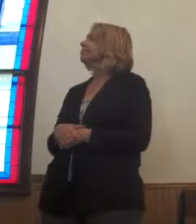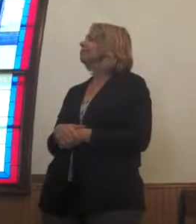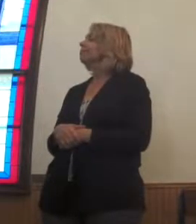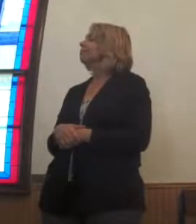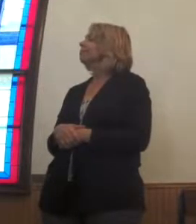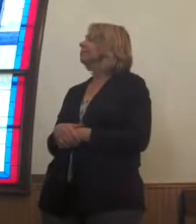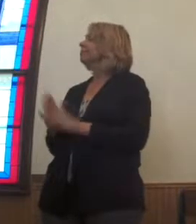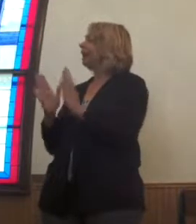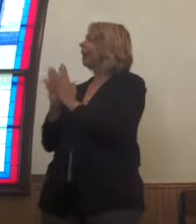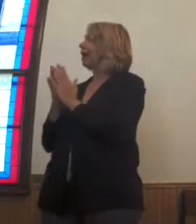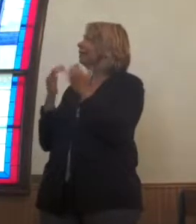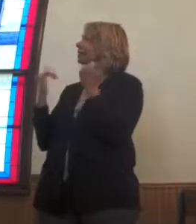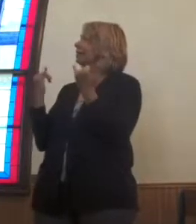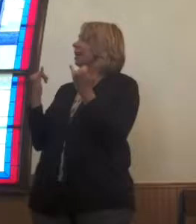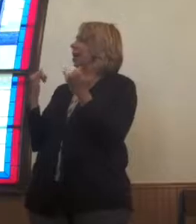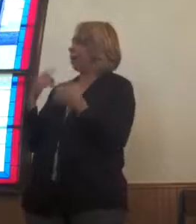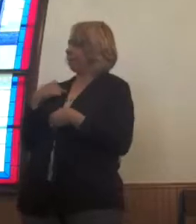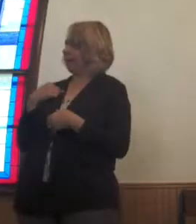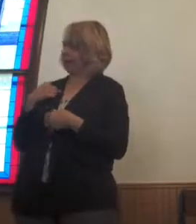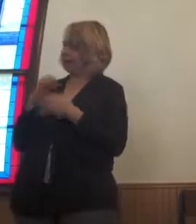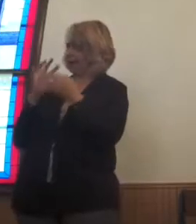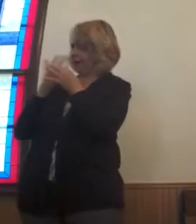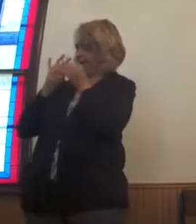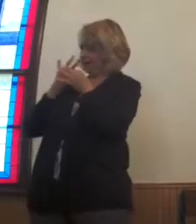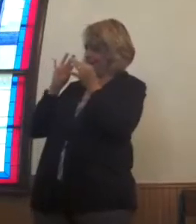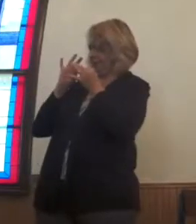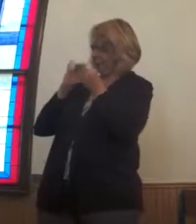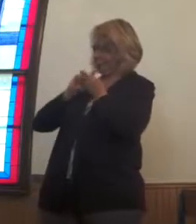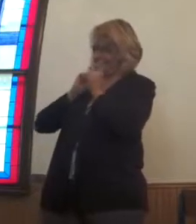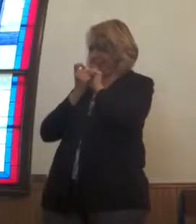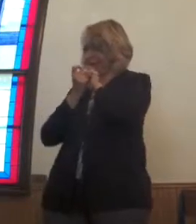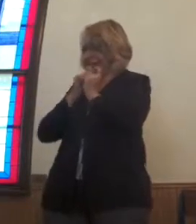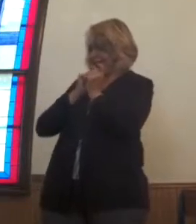I ask you now to mold my lips of clay and